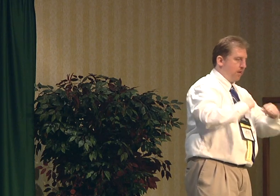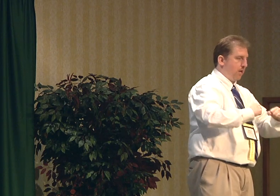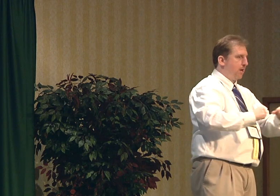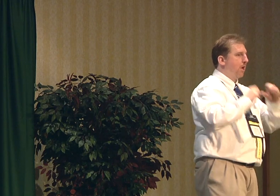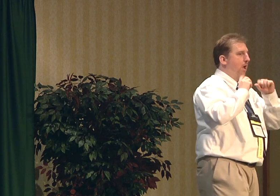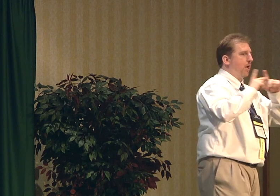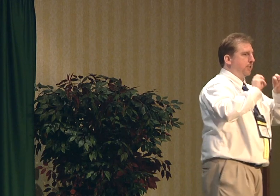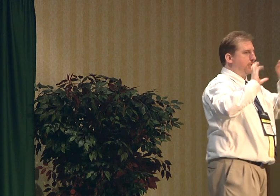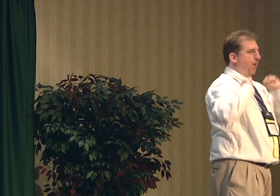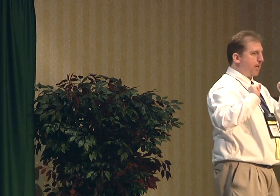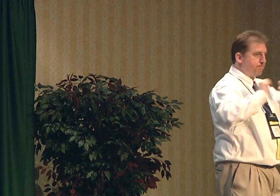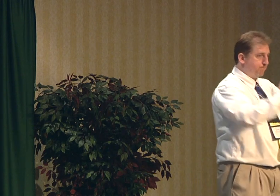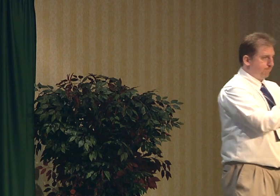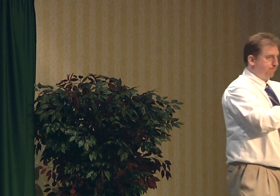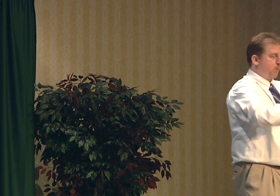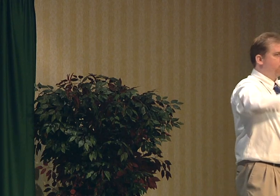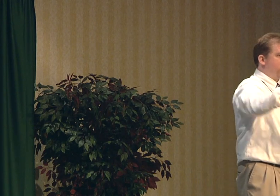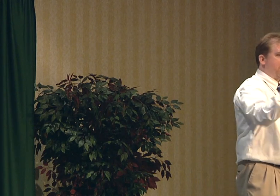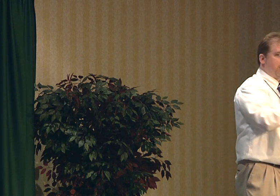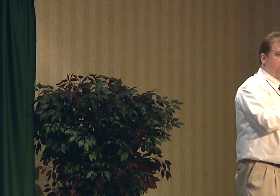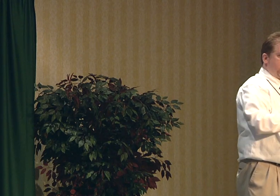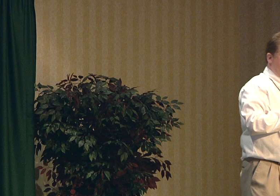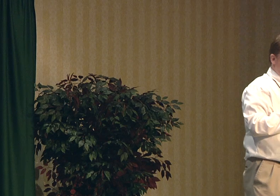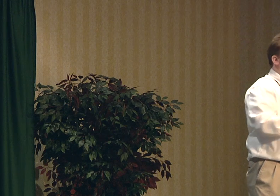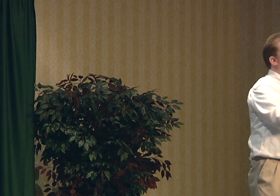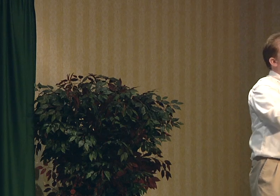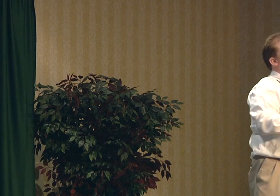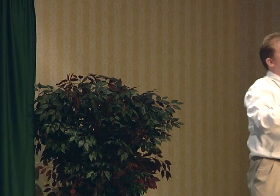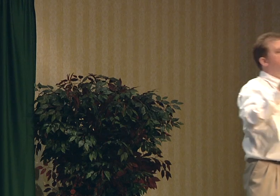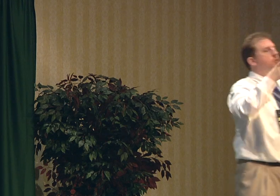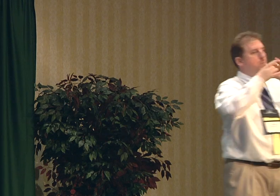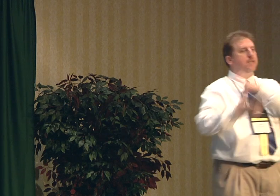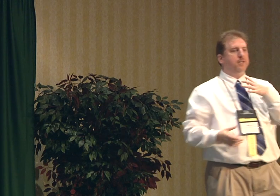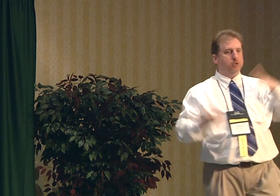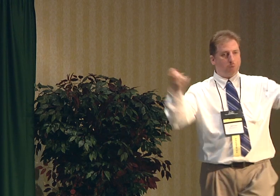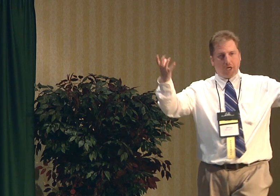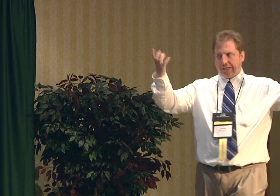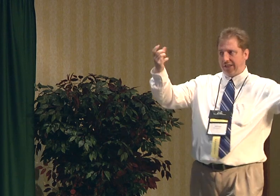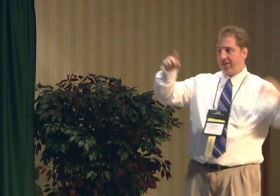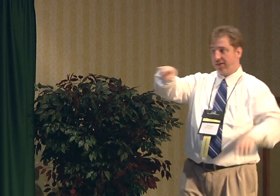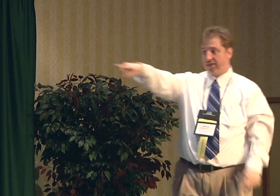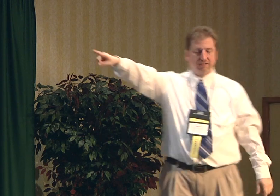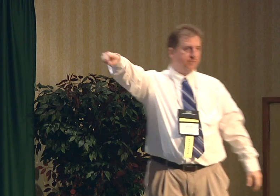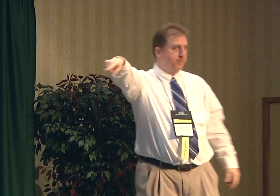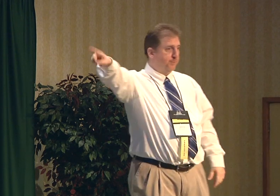interpreters have that training, then they can be expected to interpret in those settings. That's what the Joint Commission is